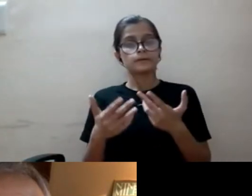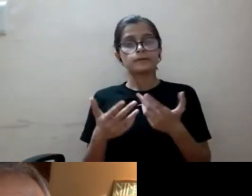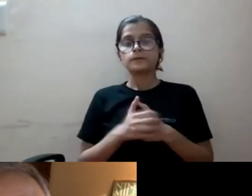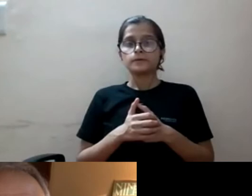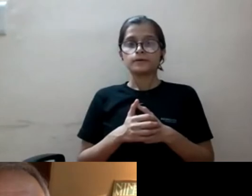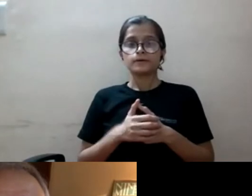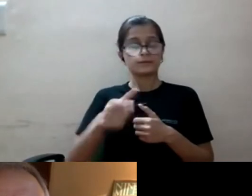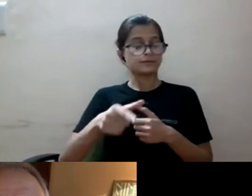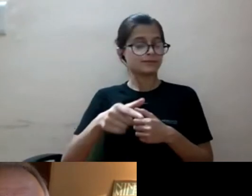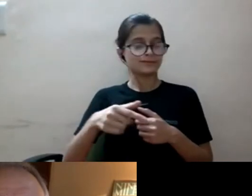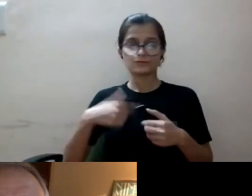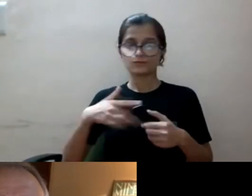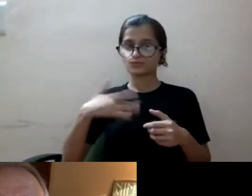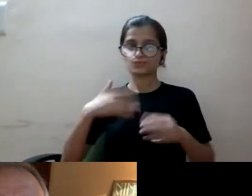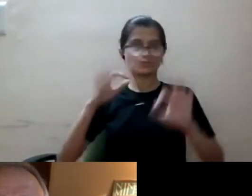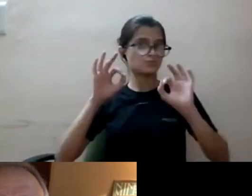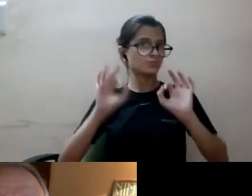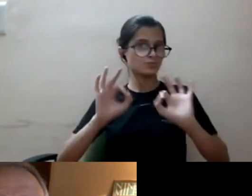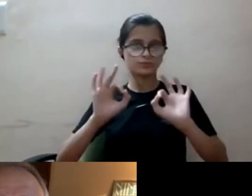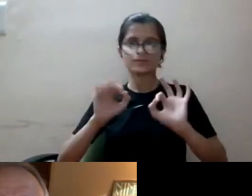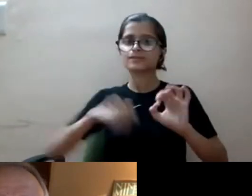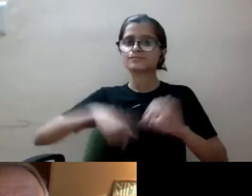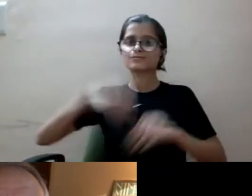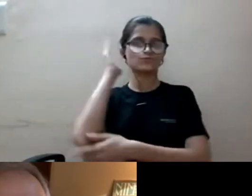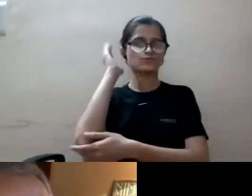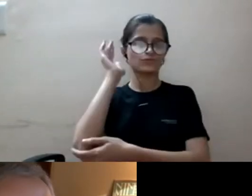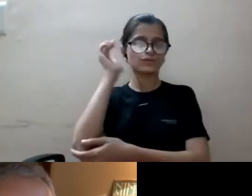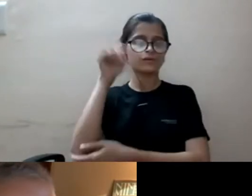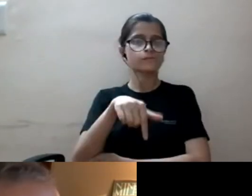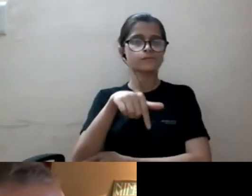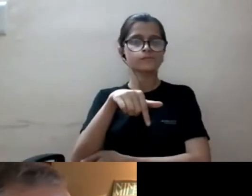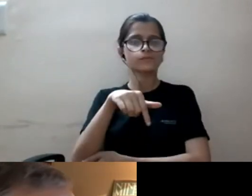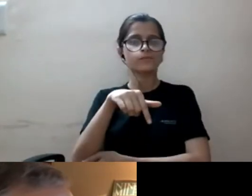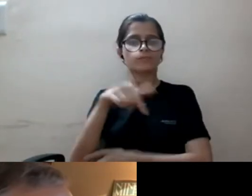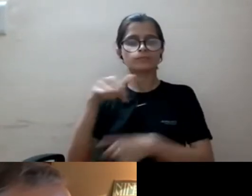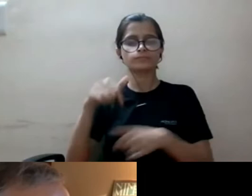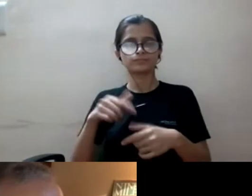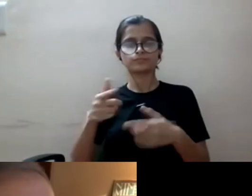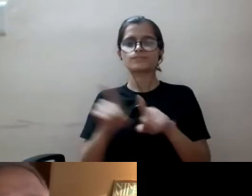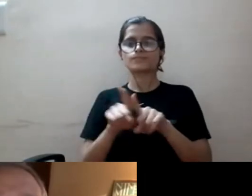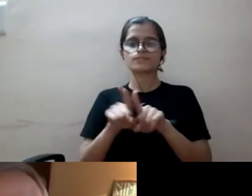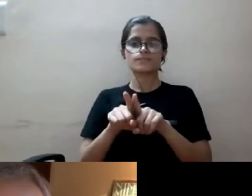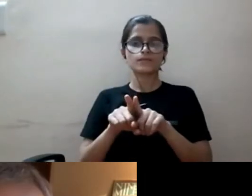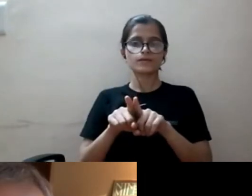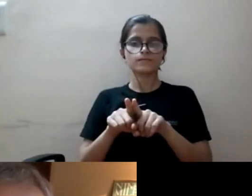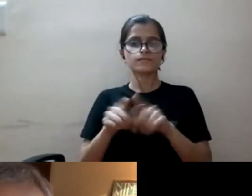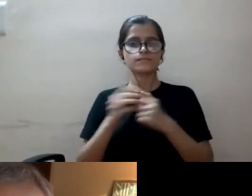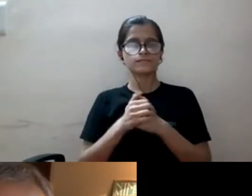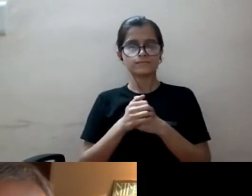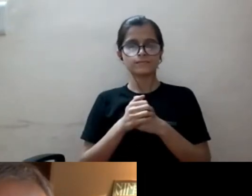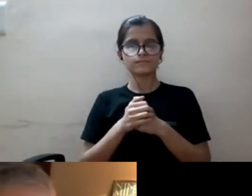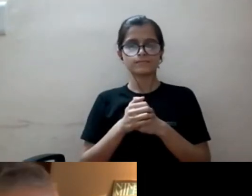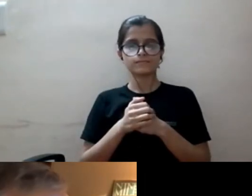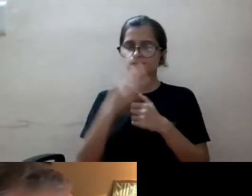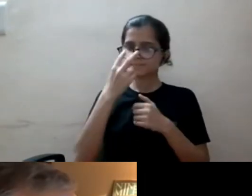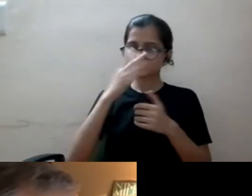it's great to be chairing this session. As I was saying, he's written the memoirs Planet of the Blind, which is a notable book of the year